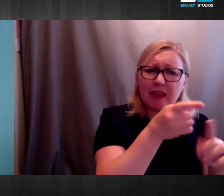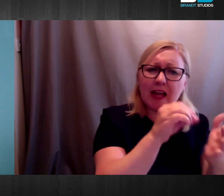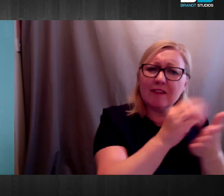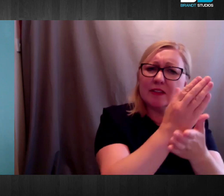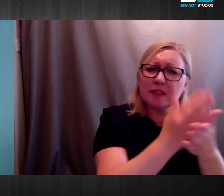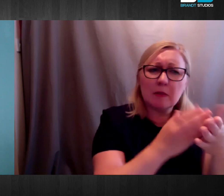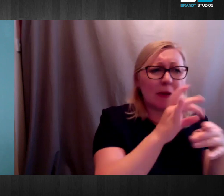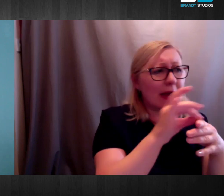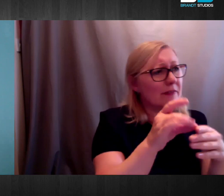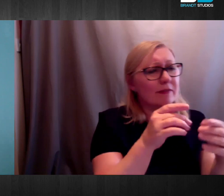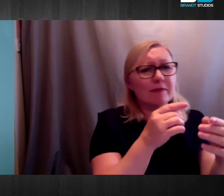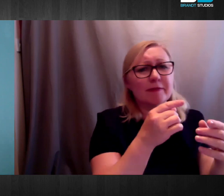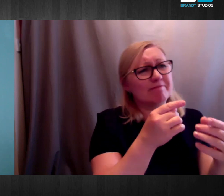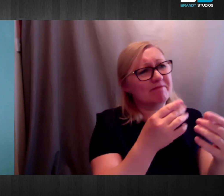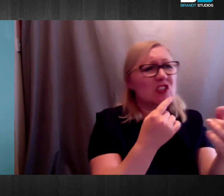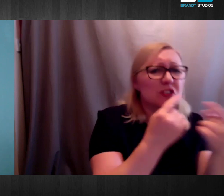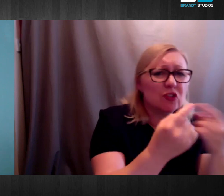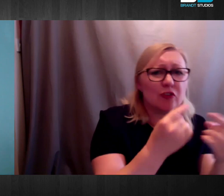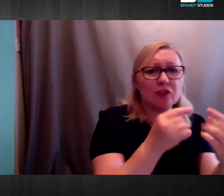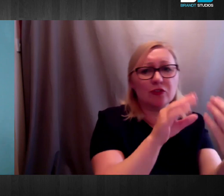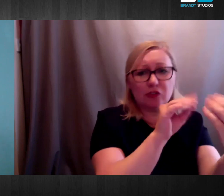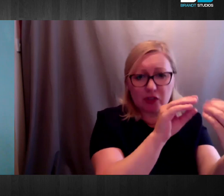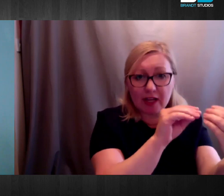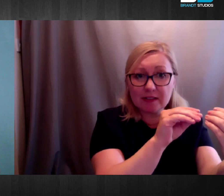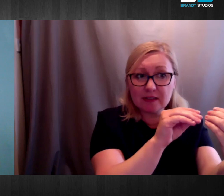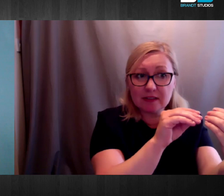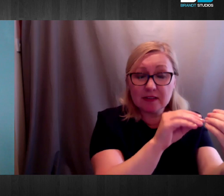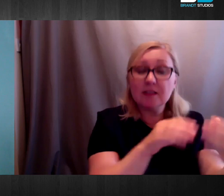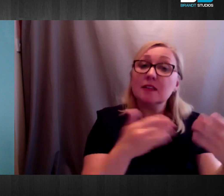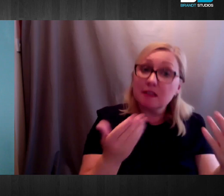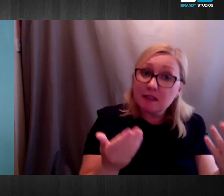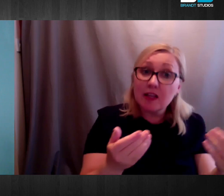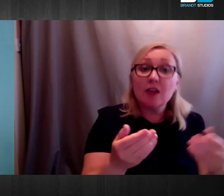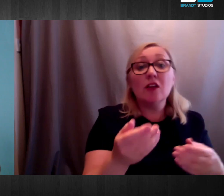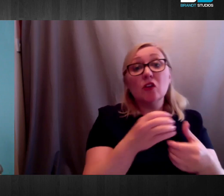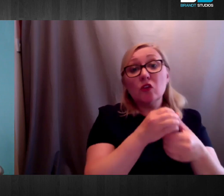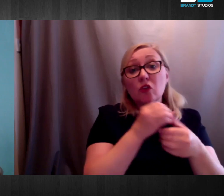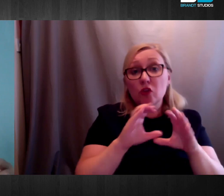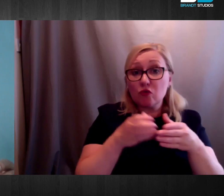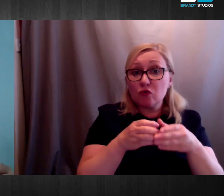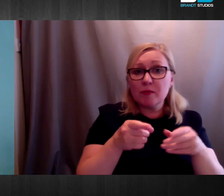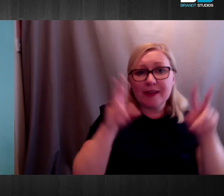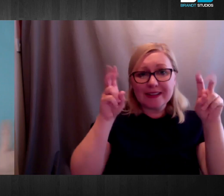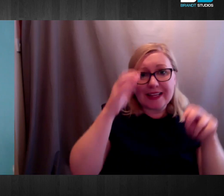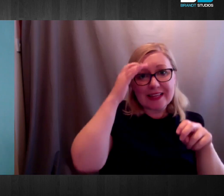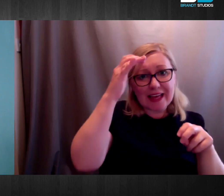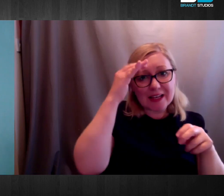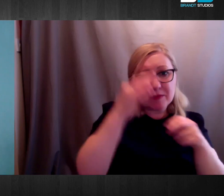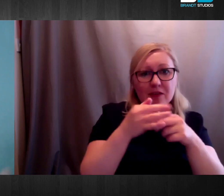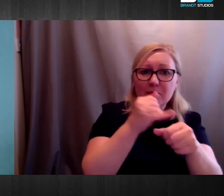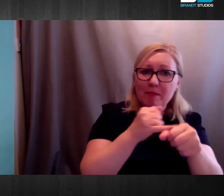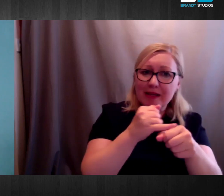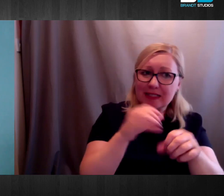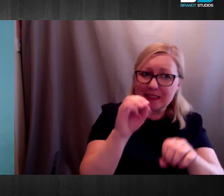Strategically, the Academy of Medical Sciences have working with what I would call the acronyms